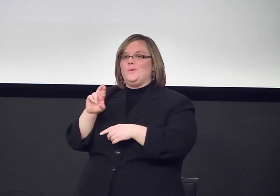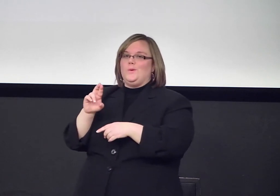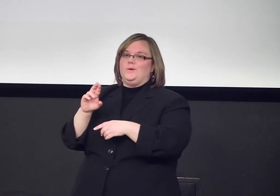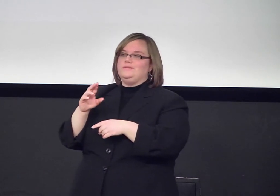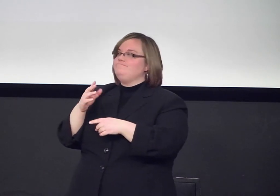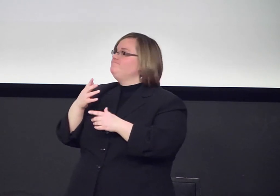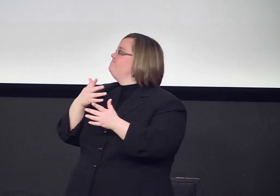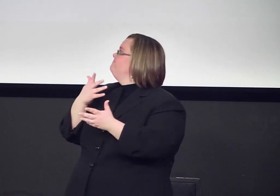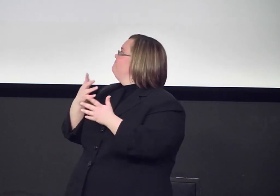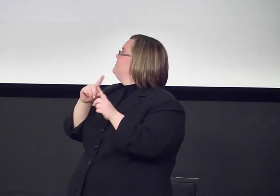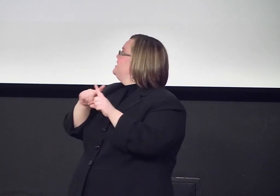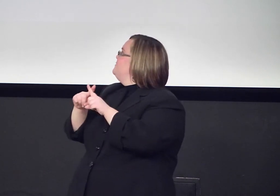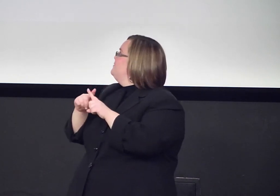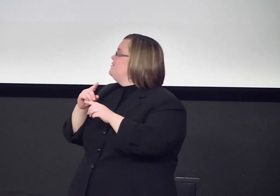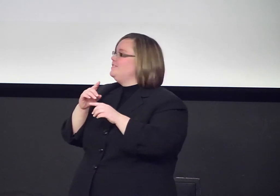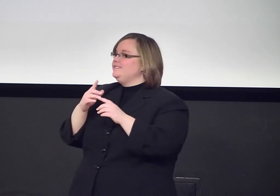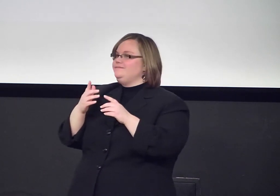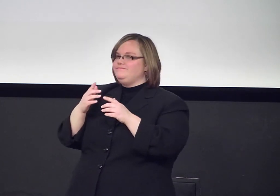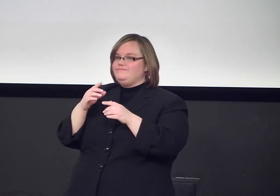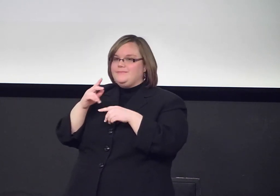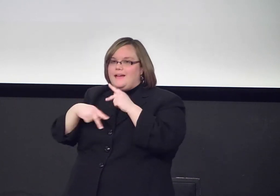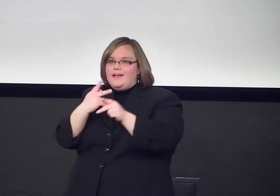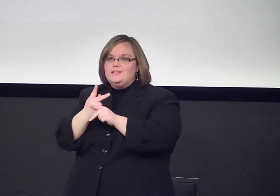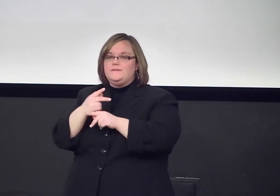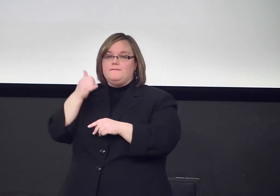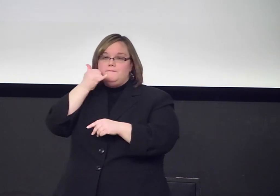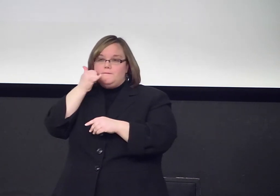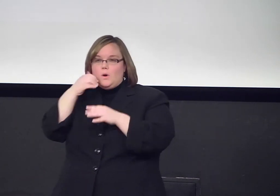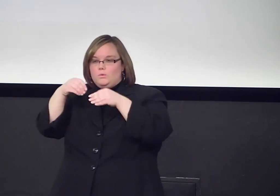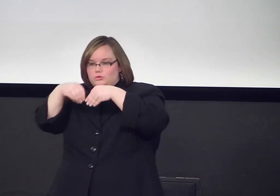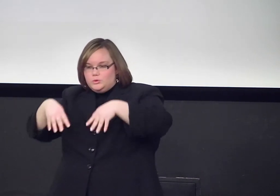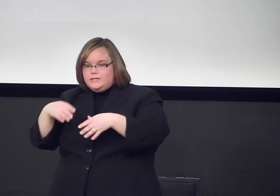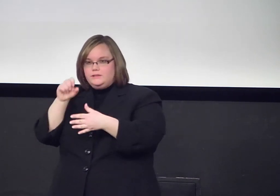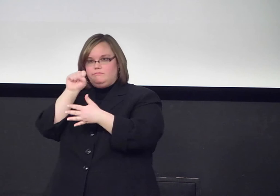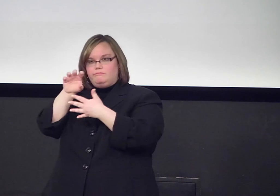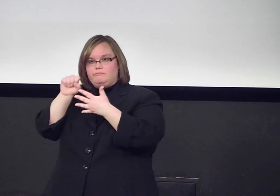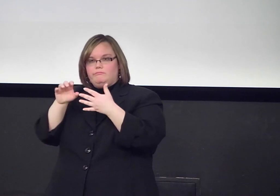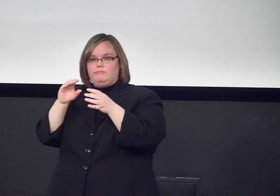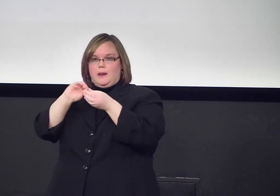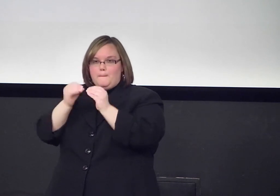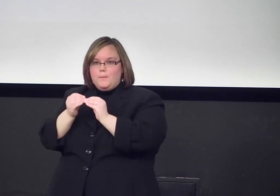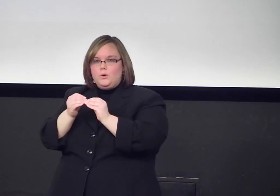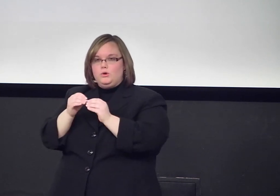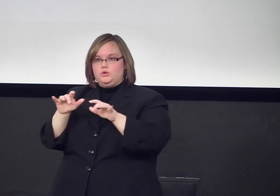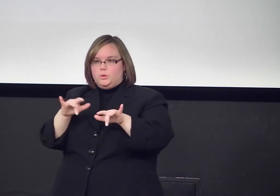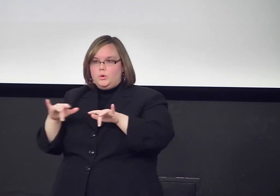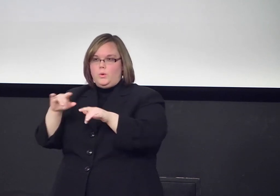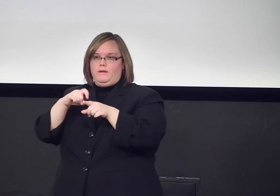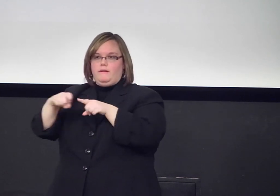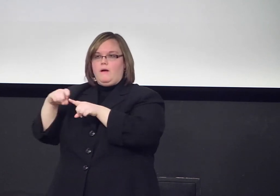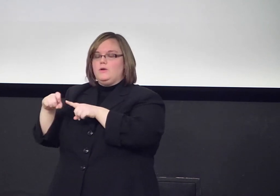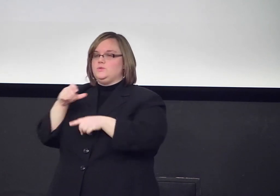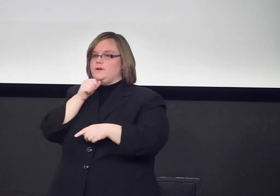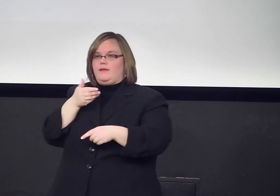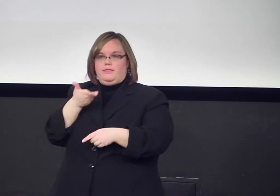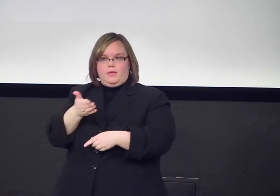deaf participants and interpreting participants and created different types of phone calls, personal phone calls or